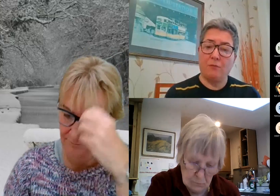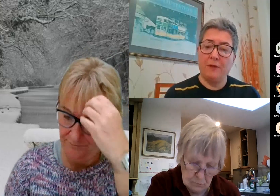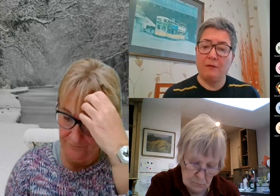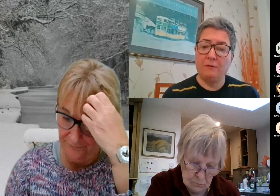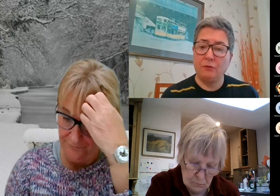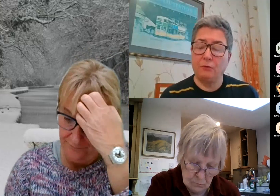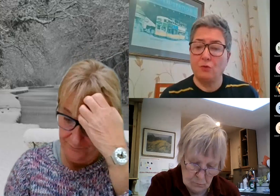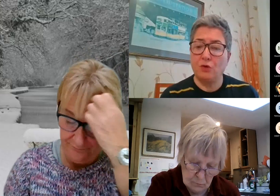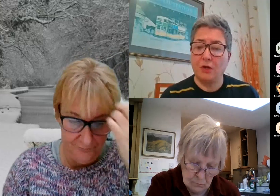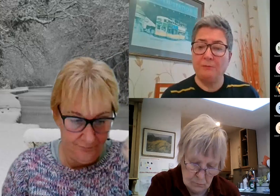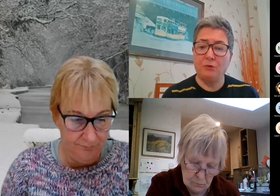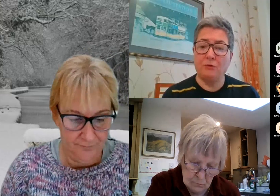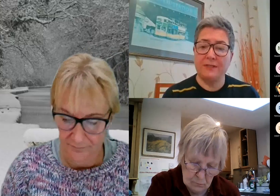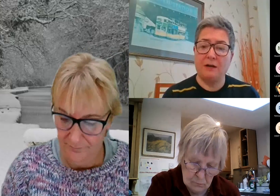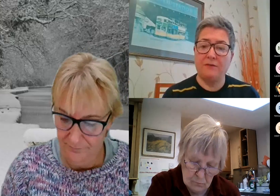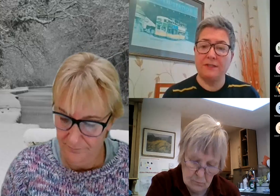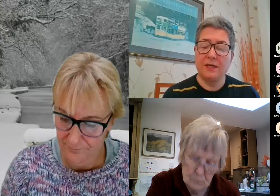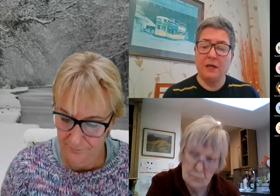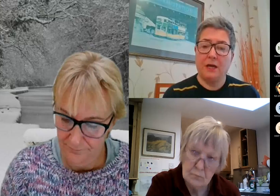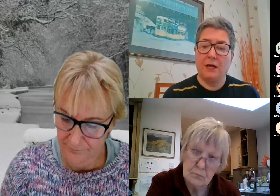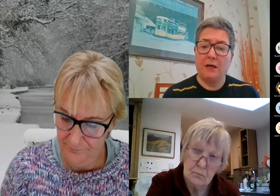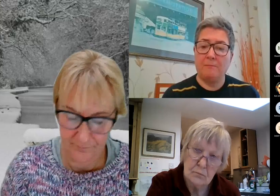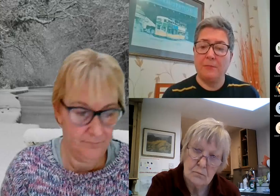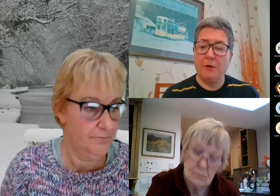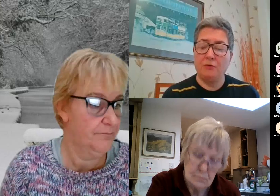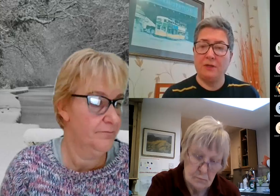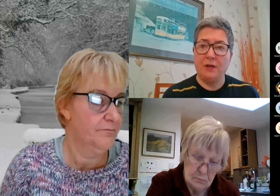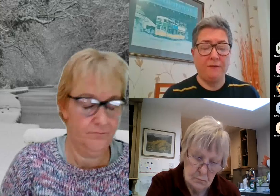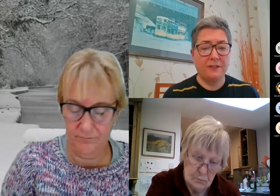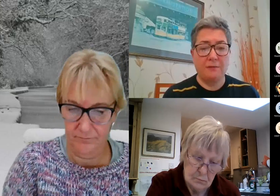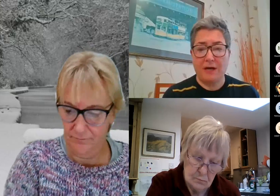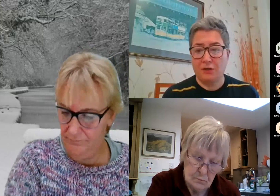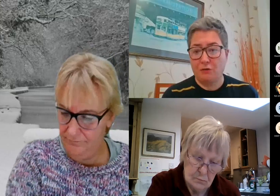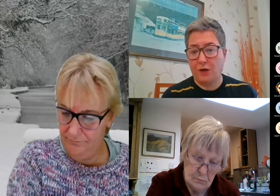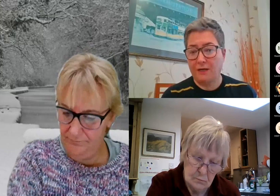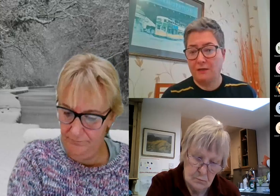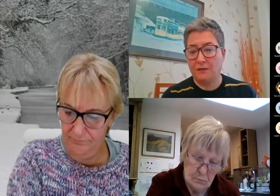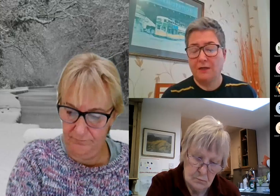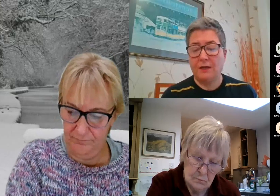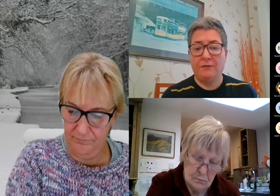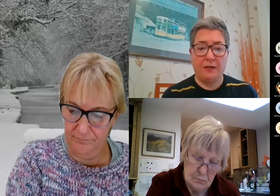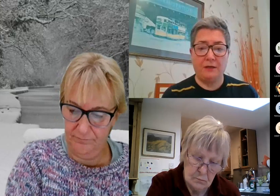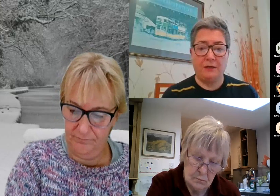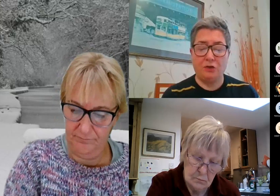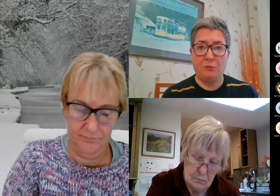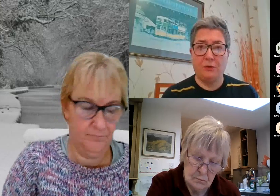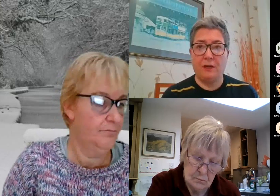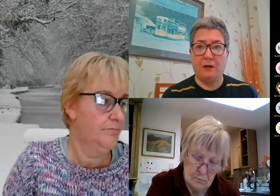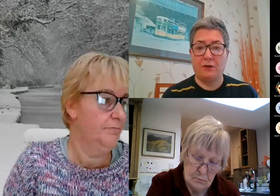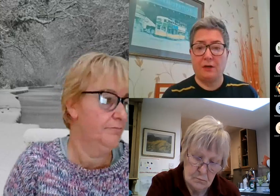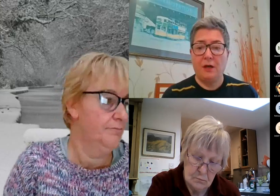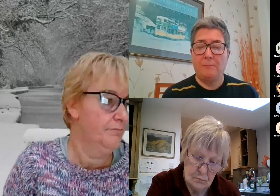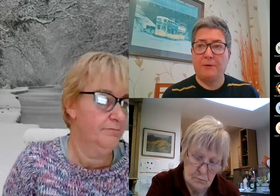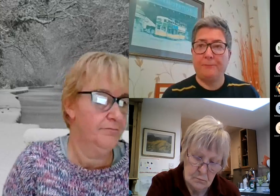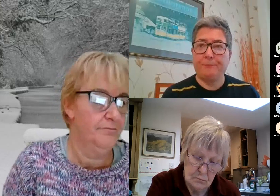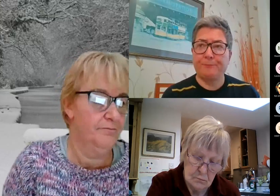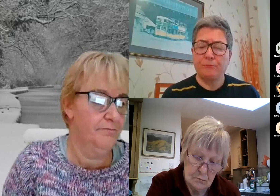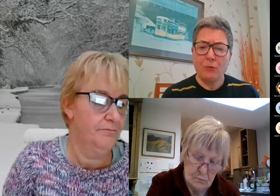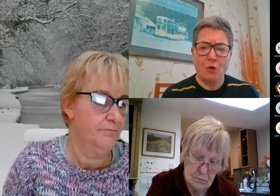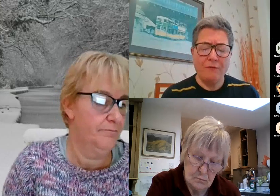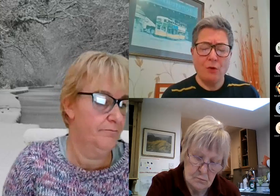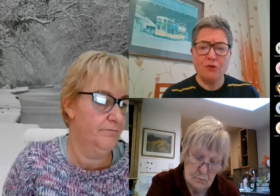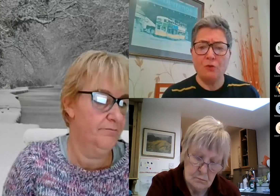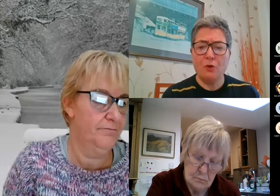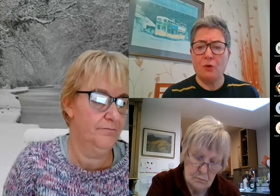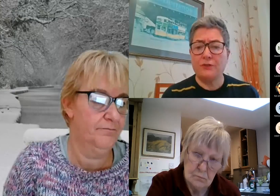out from the local tribunal service. If it's a matter of record, then it should be there.